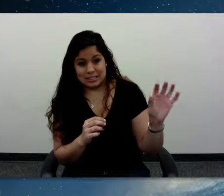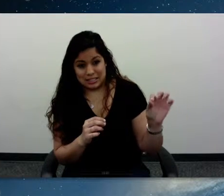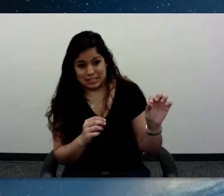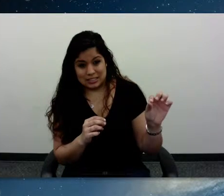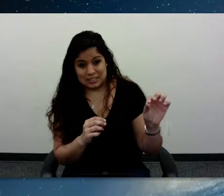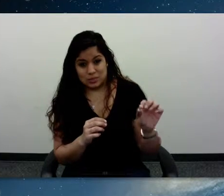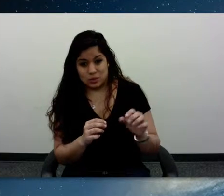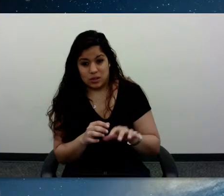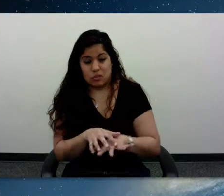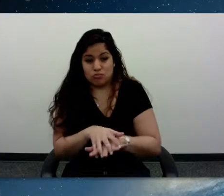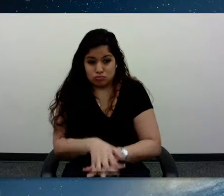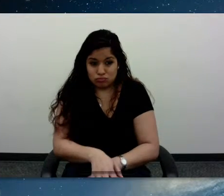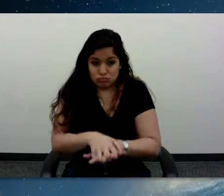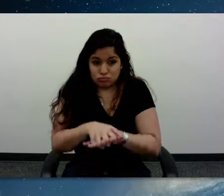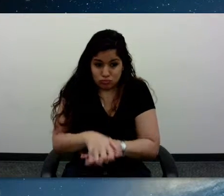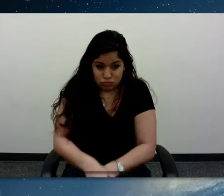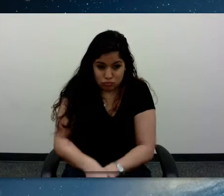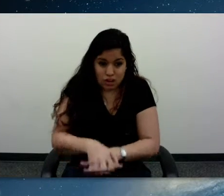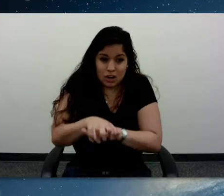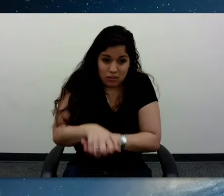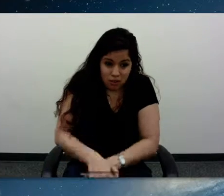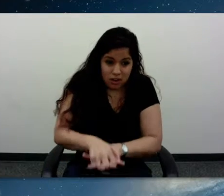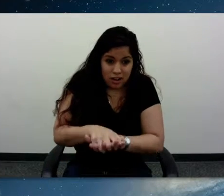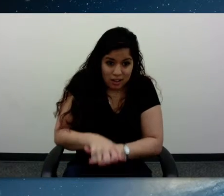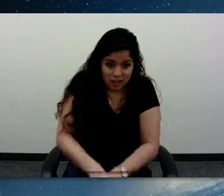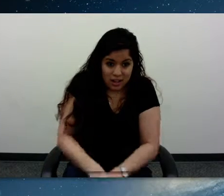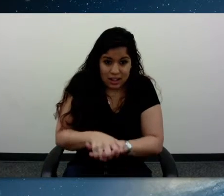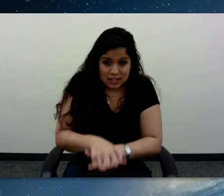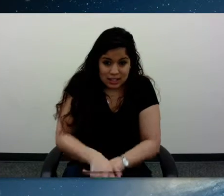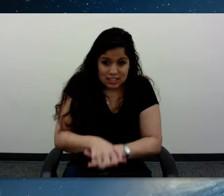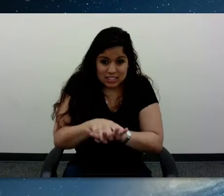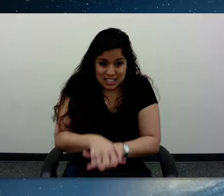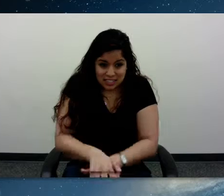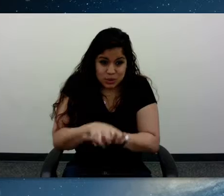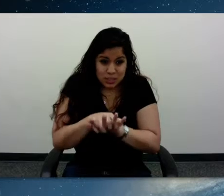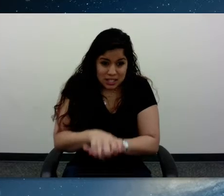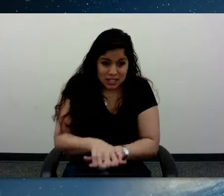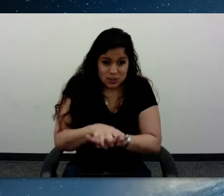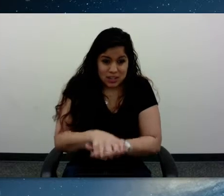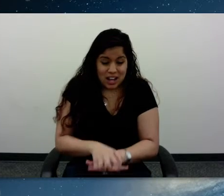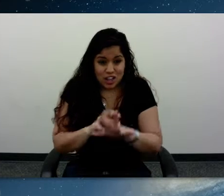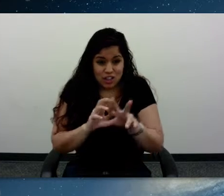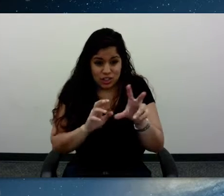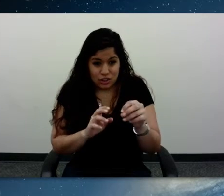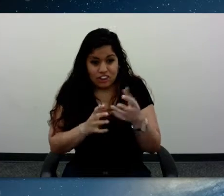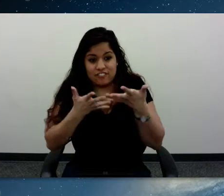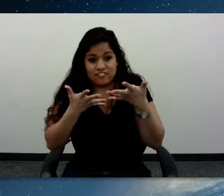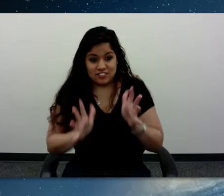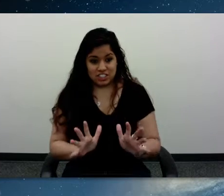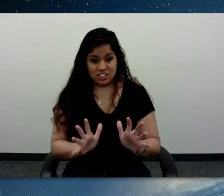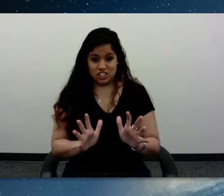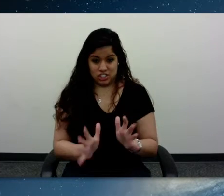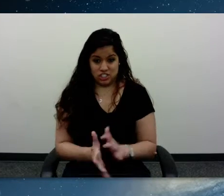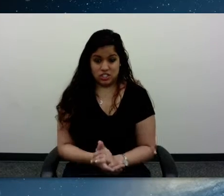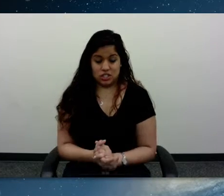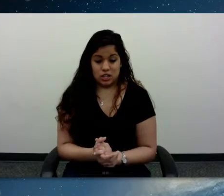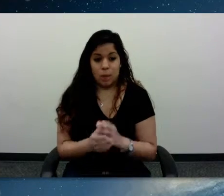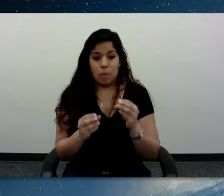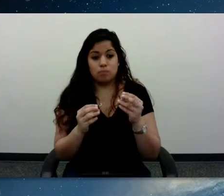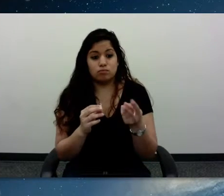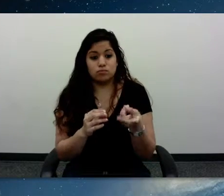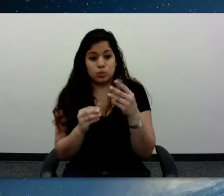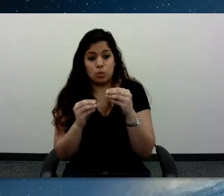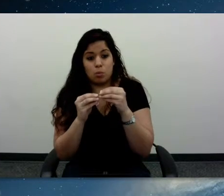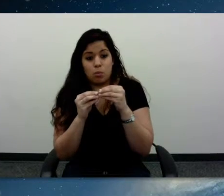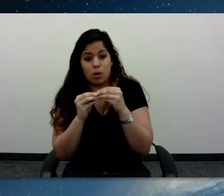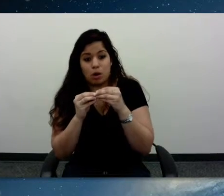18, 19, 20, 21, 22, 23, 24, 25, 26, 27, 28, 29, 30. Go right back